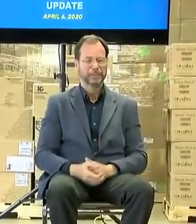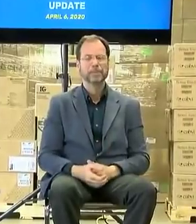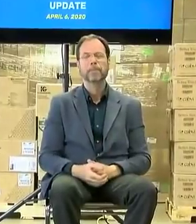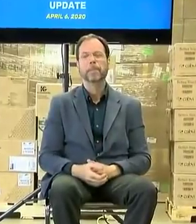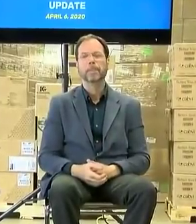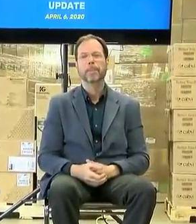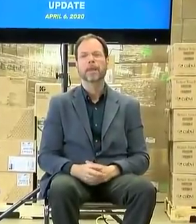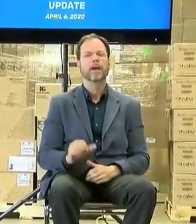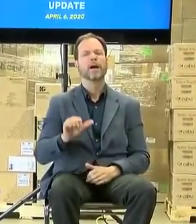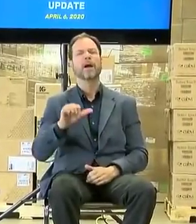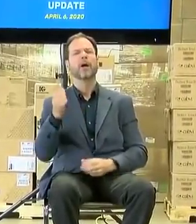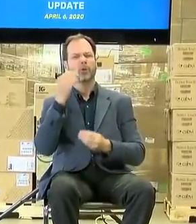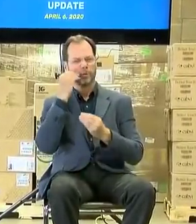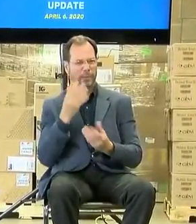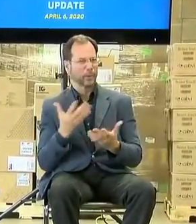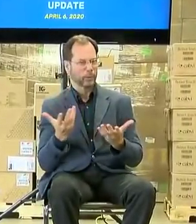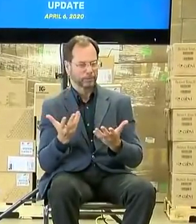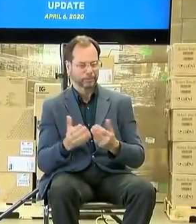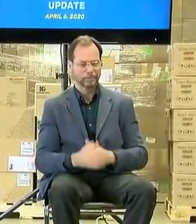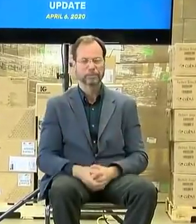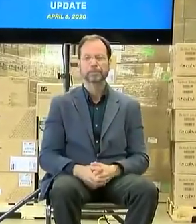Additional information.